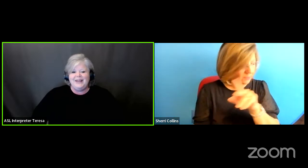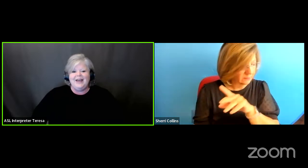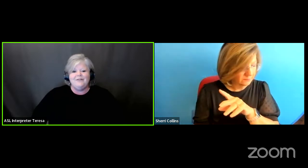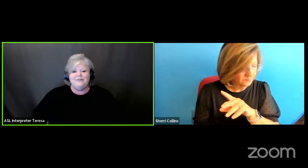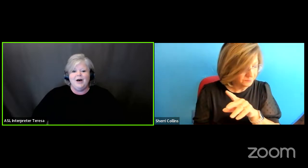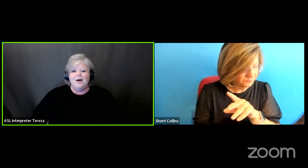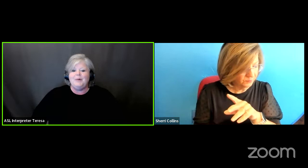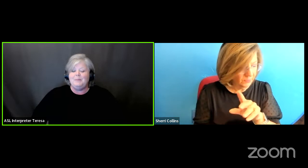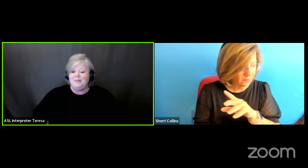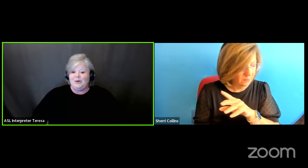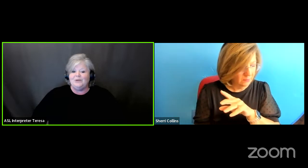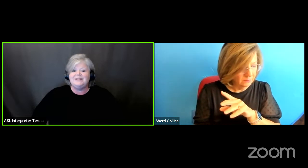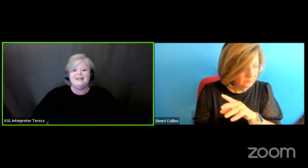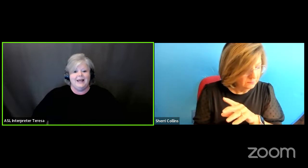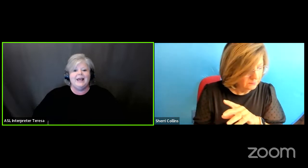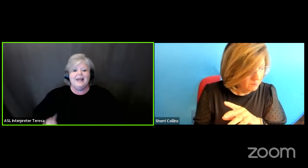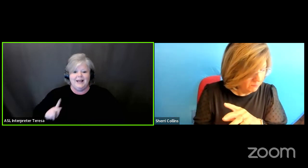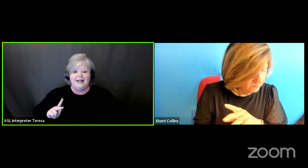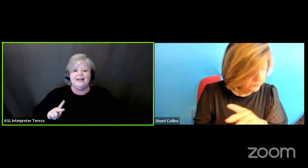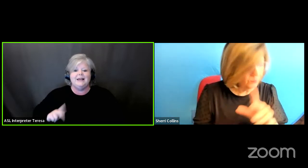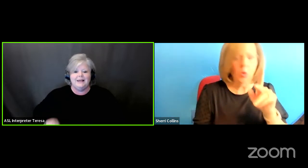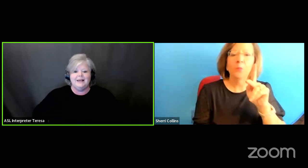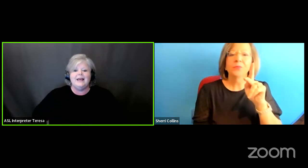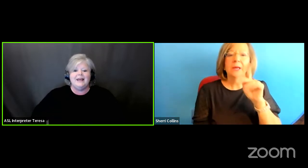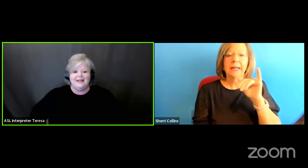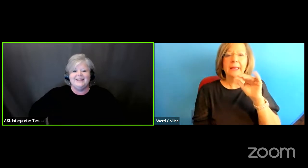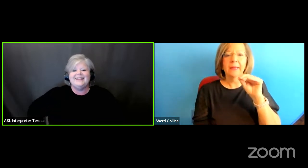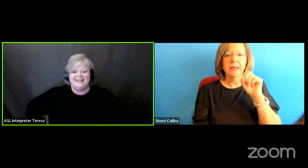So we have built